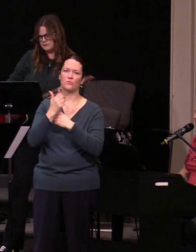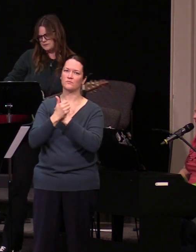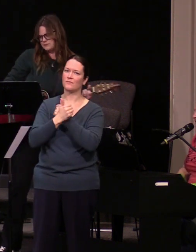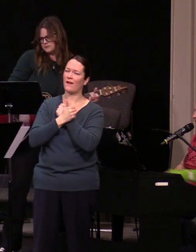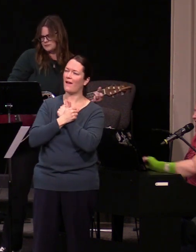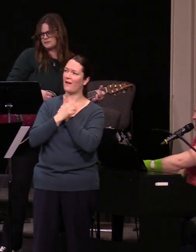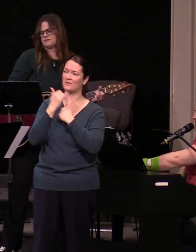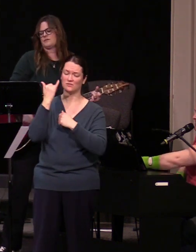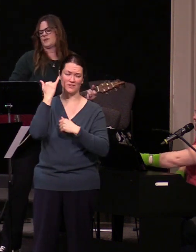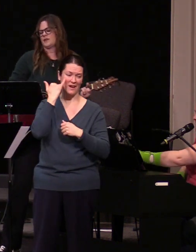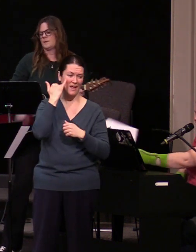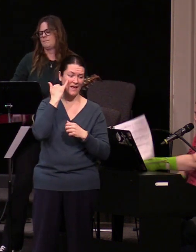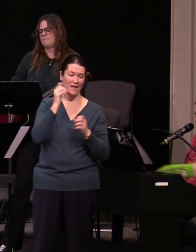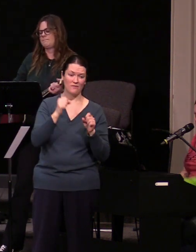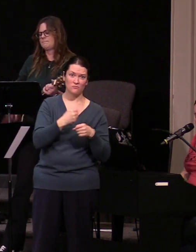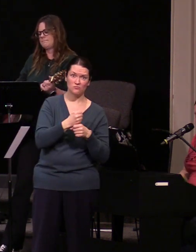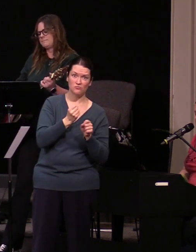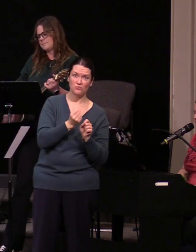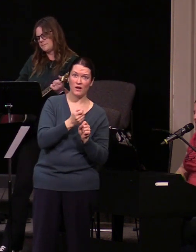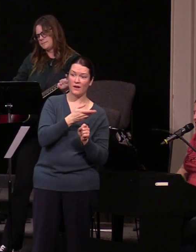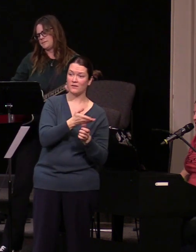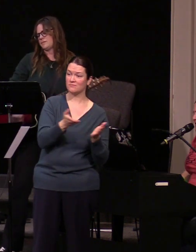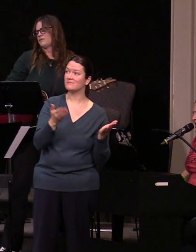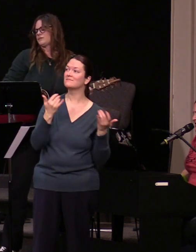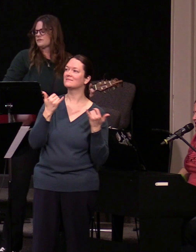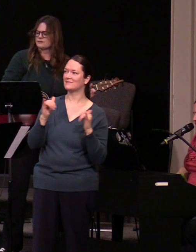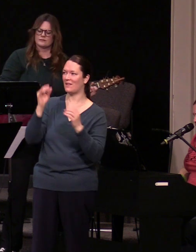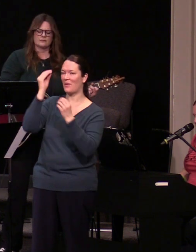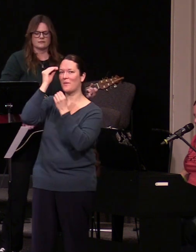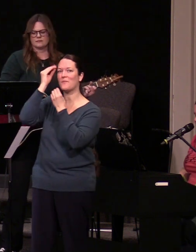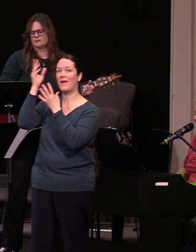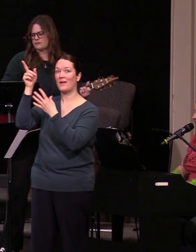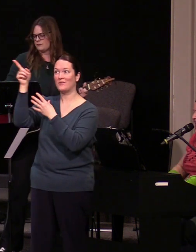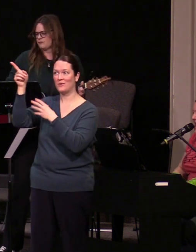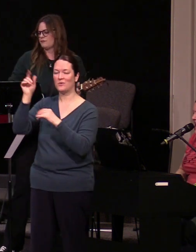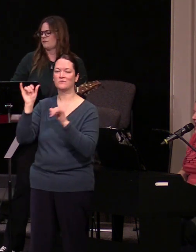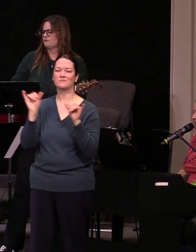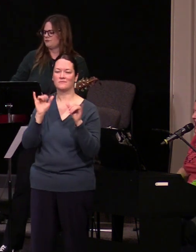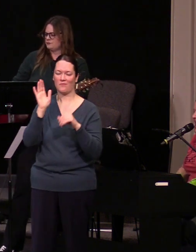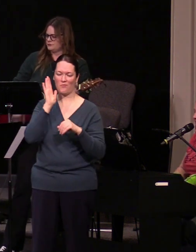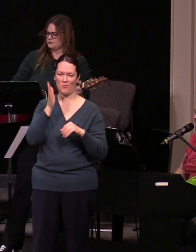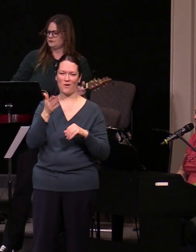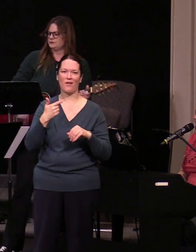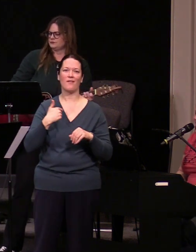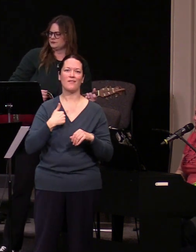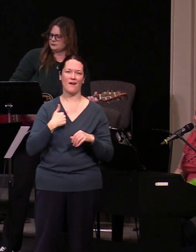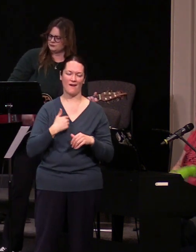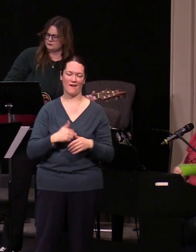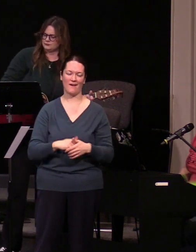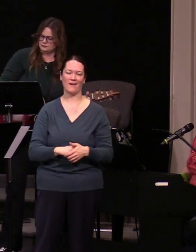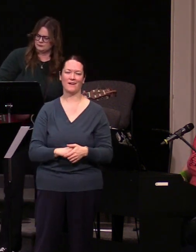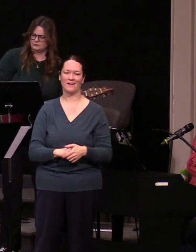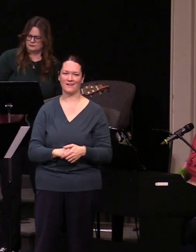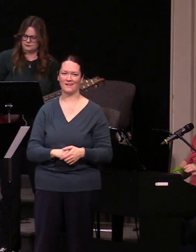If creation still obeys you, so will I.